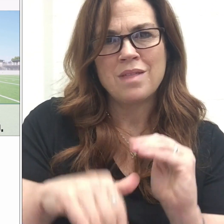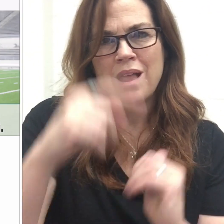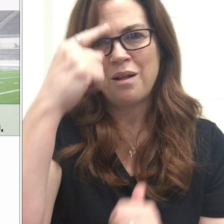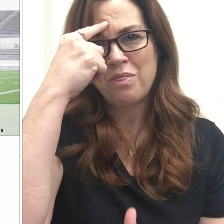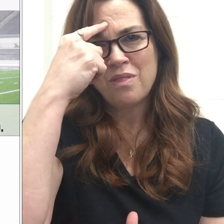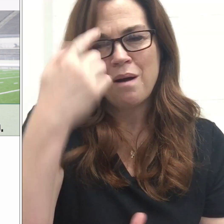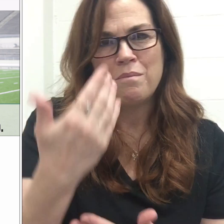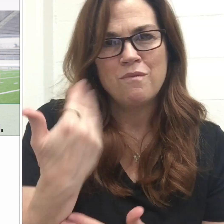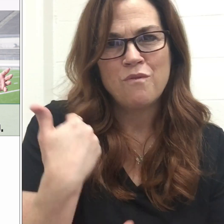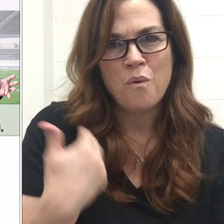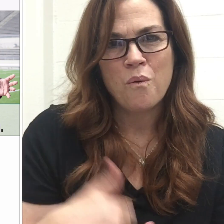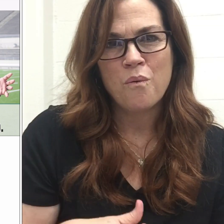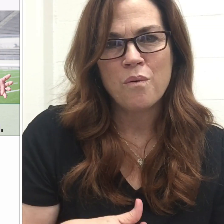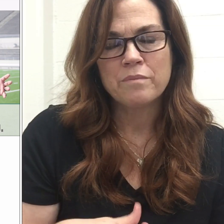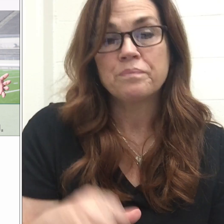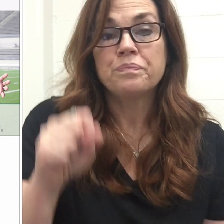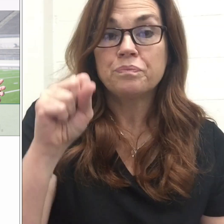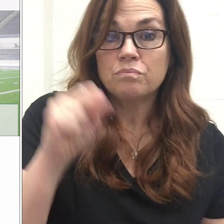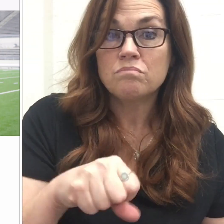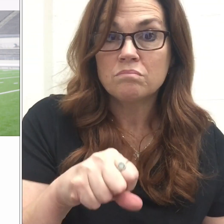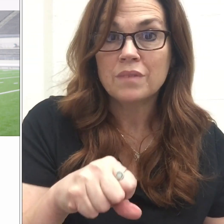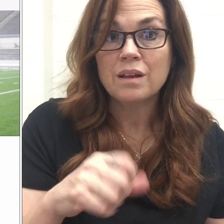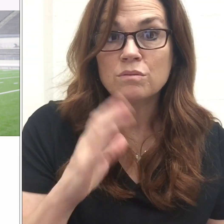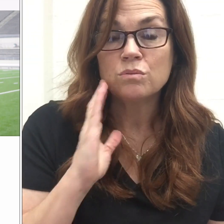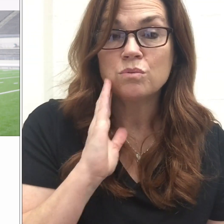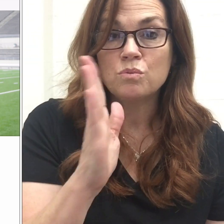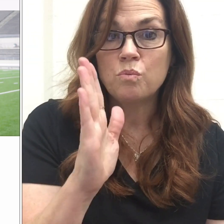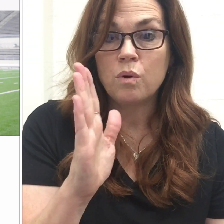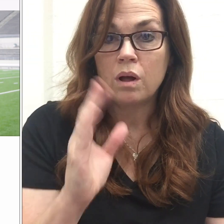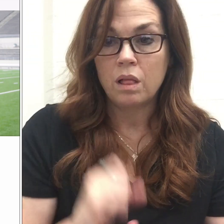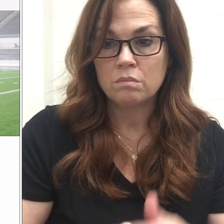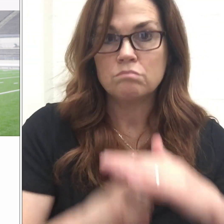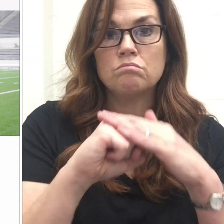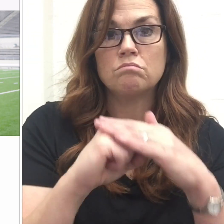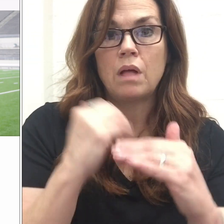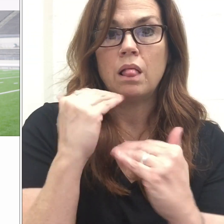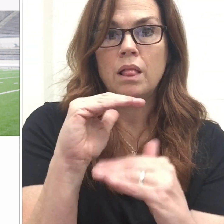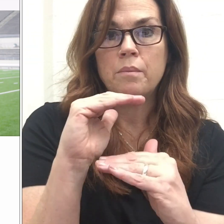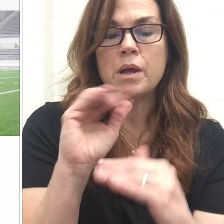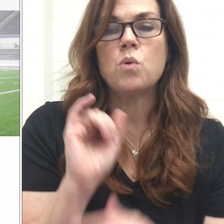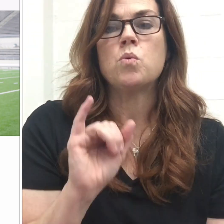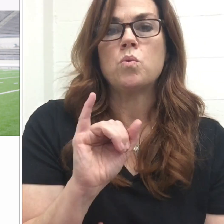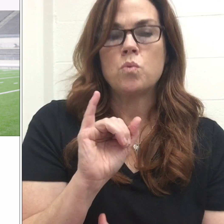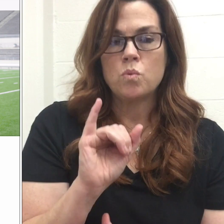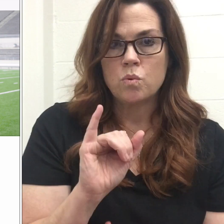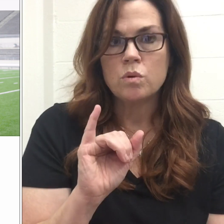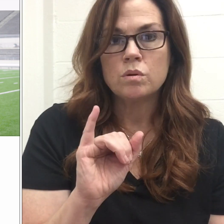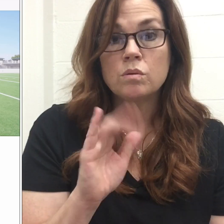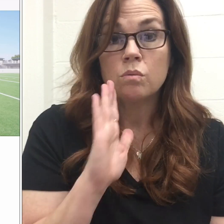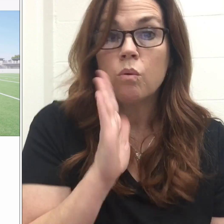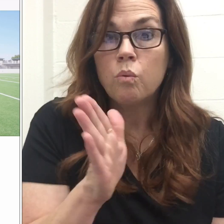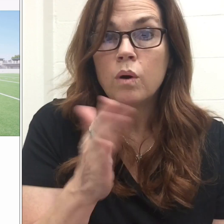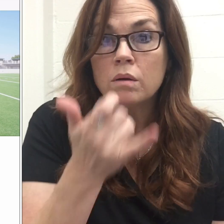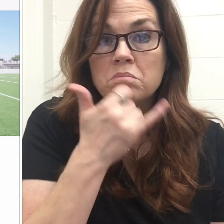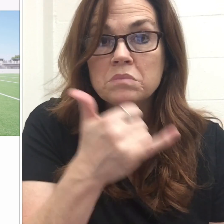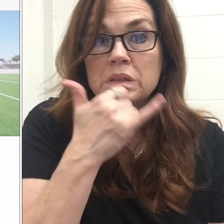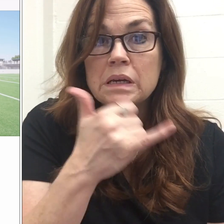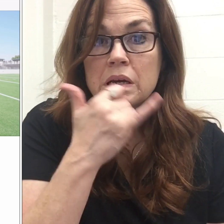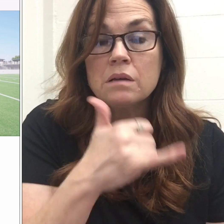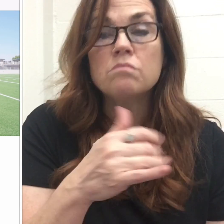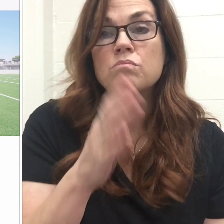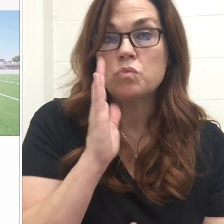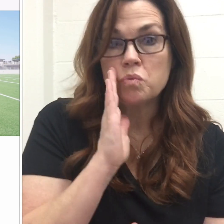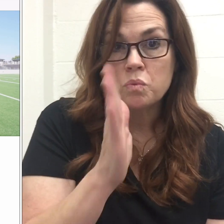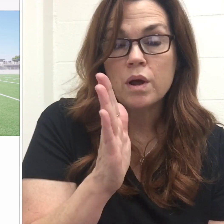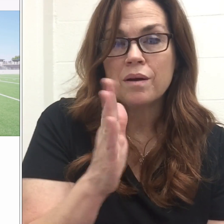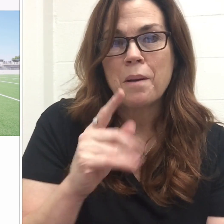do. Yes, you will hit limits by doing. Yes, you will make mistakes by doing. But it's by the doing that you also learn